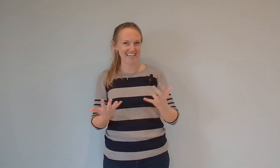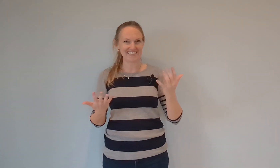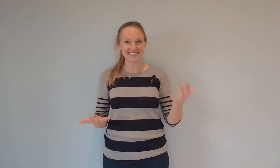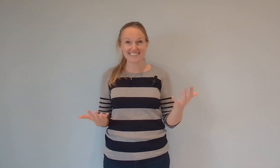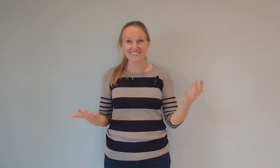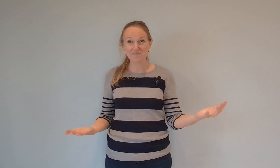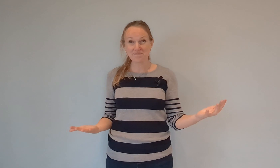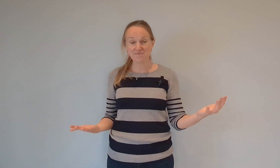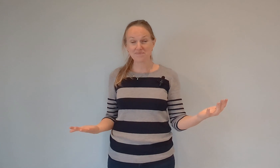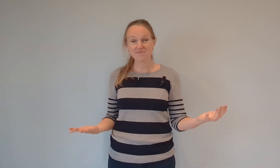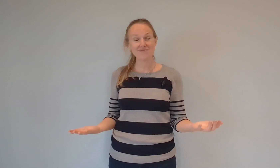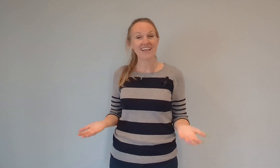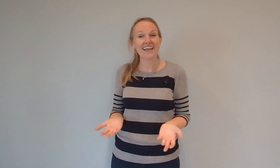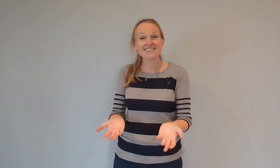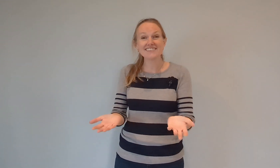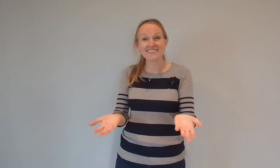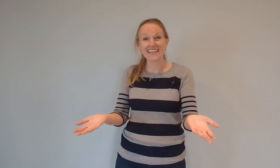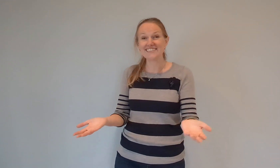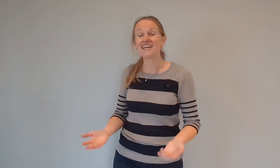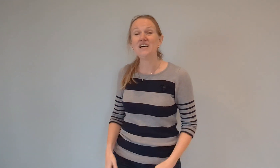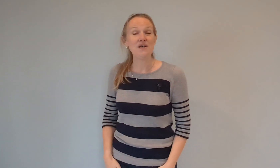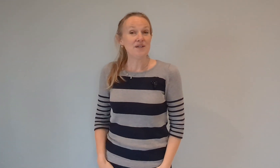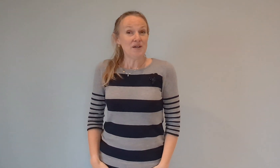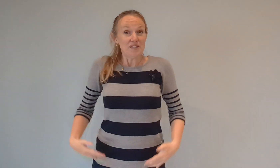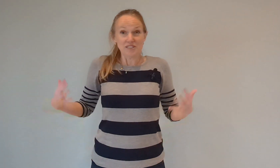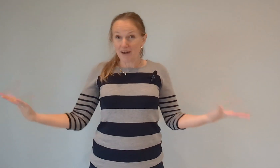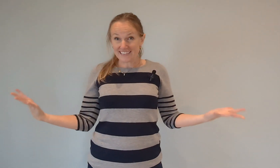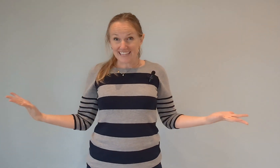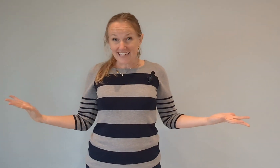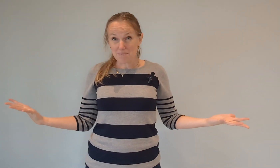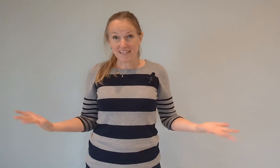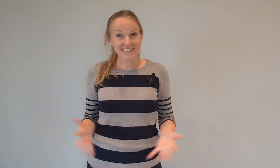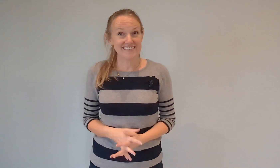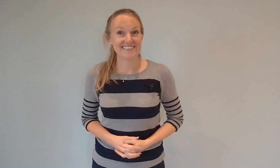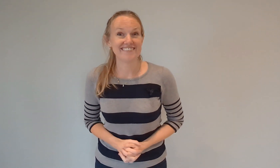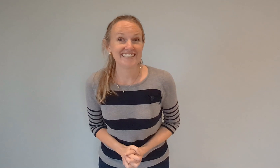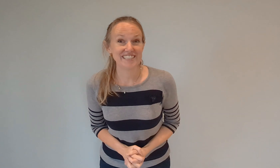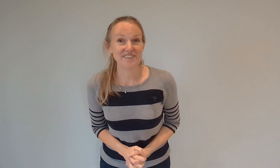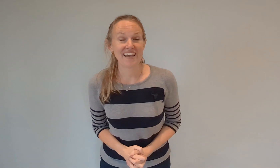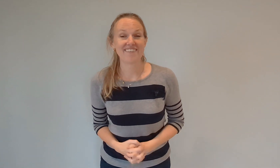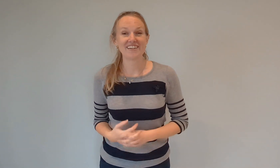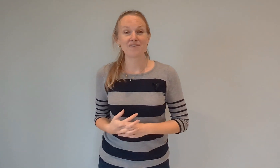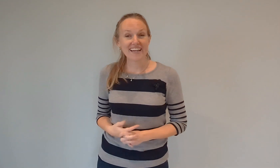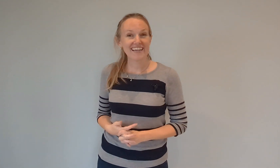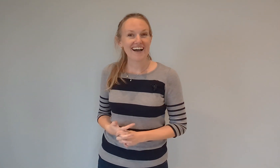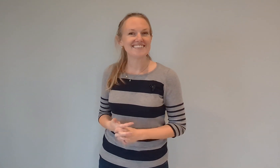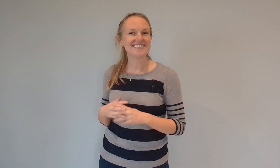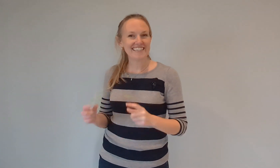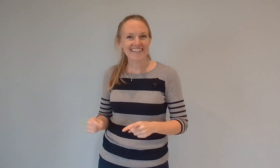things. Okay, so things. So practice that as many times as you need to, and when you're ready, I'll see you in the